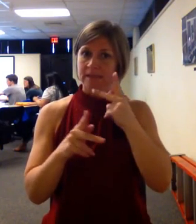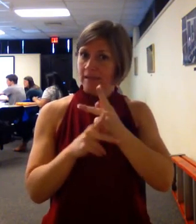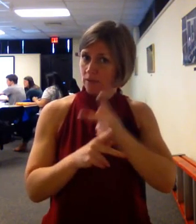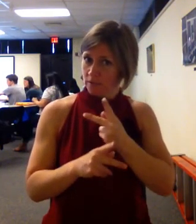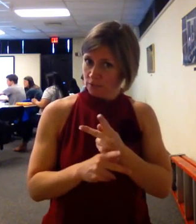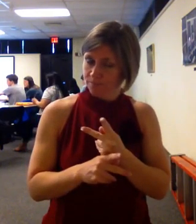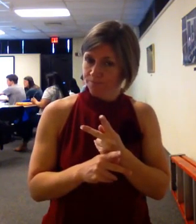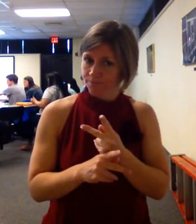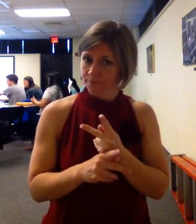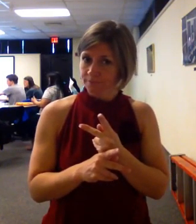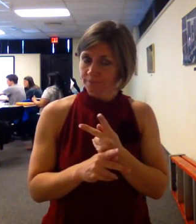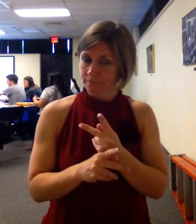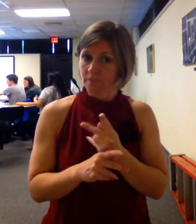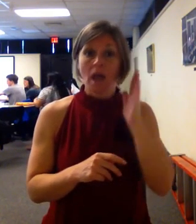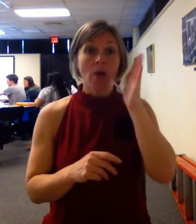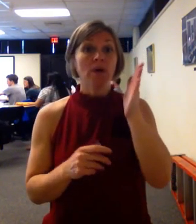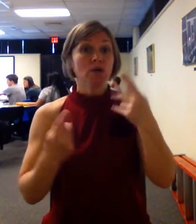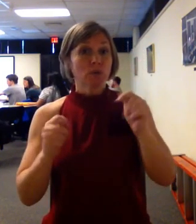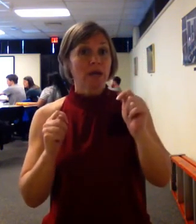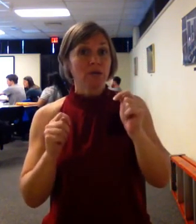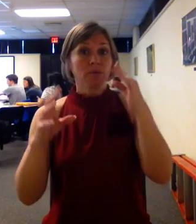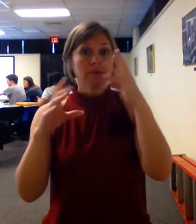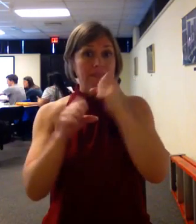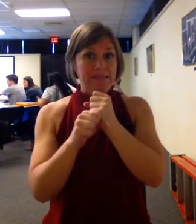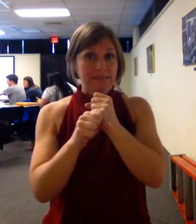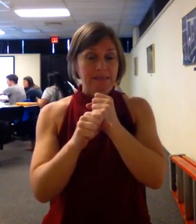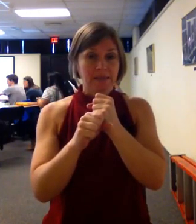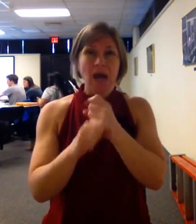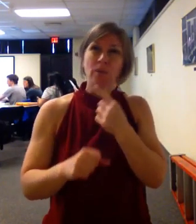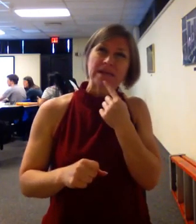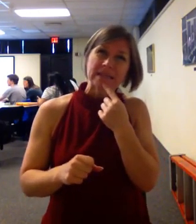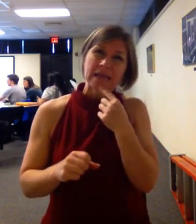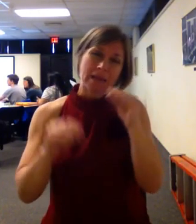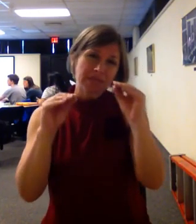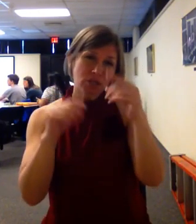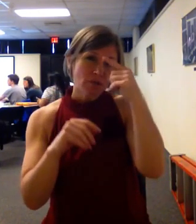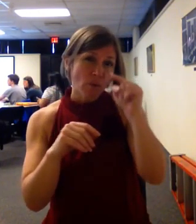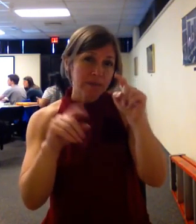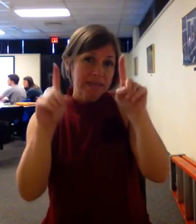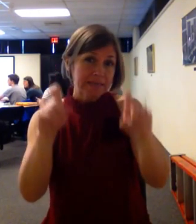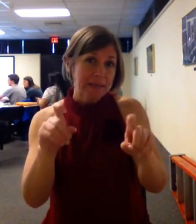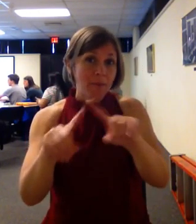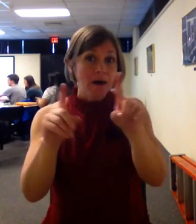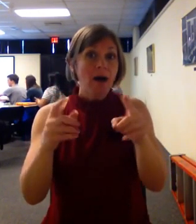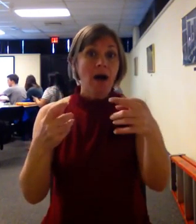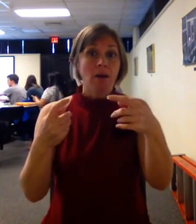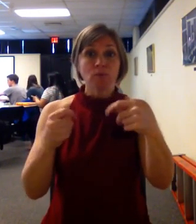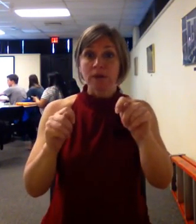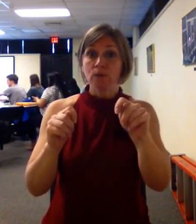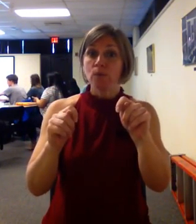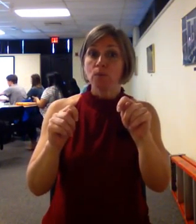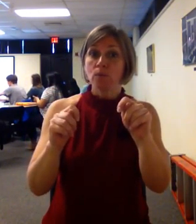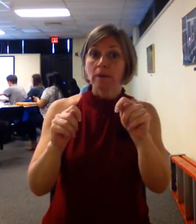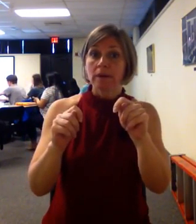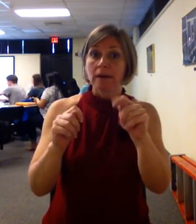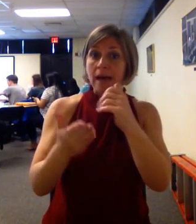I'll try to boil it down to, I don't want to say I'm teaching you for the exam, but I'll try to boil it down to what I see as important